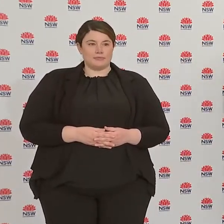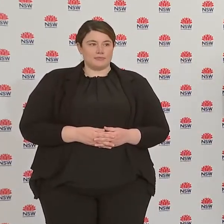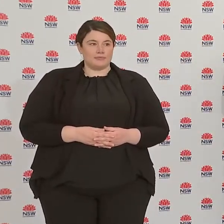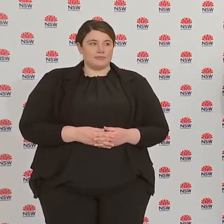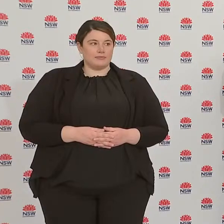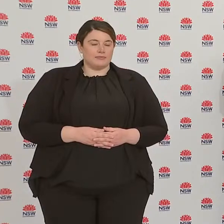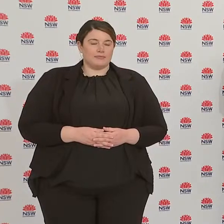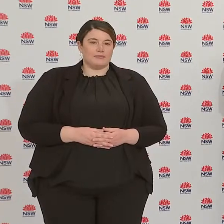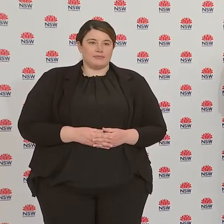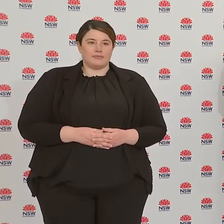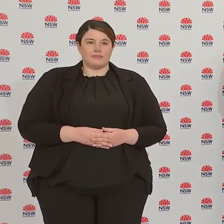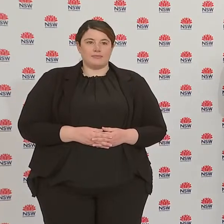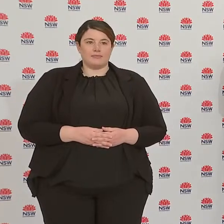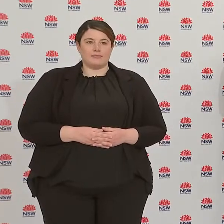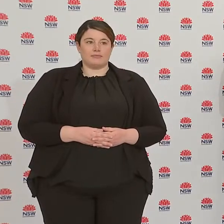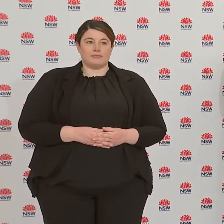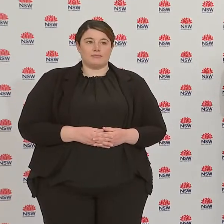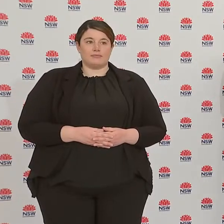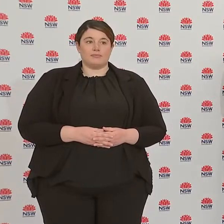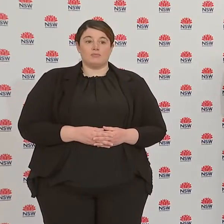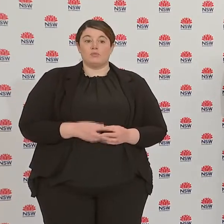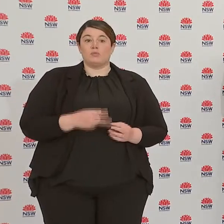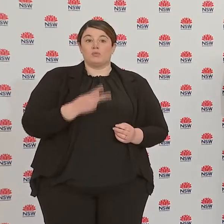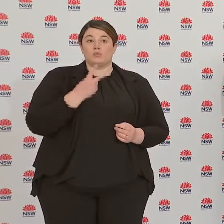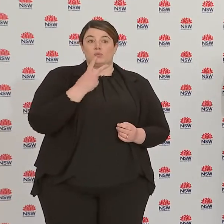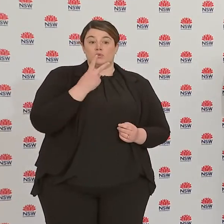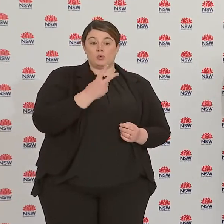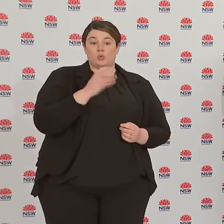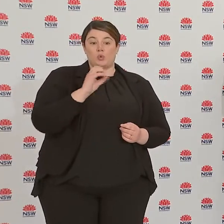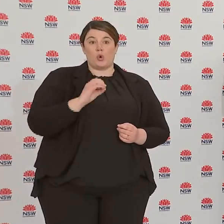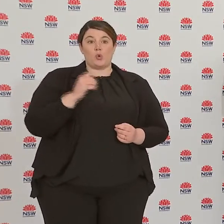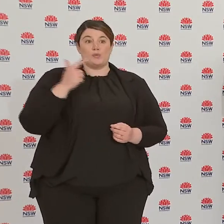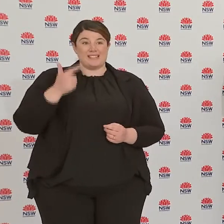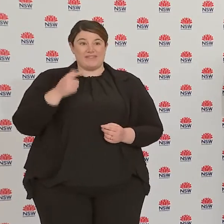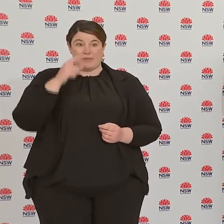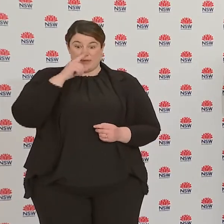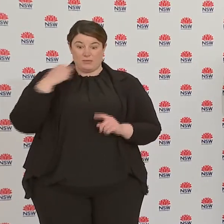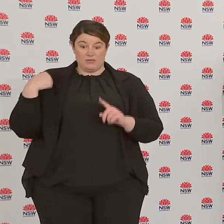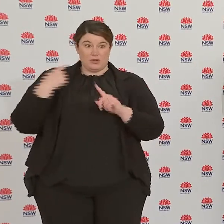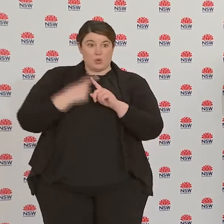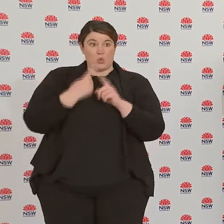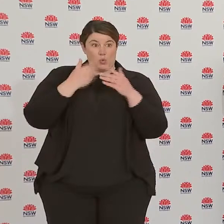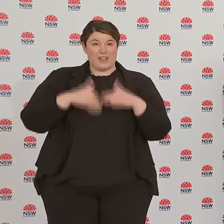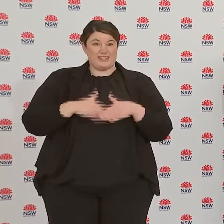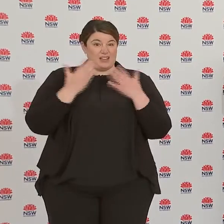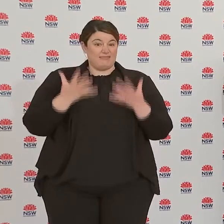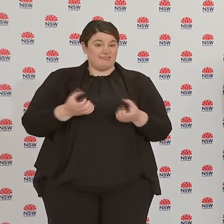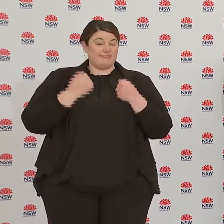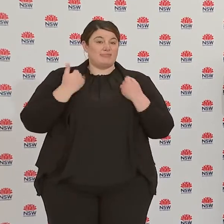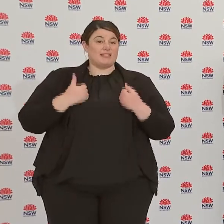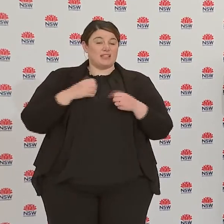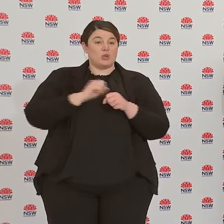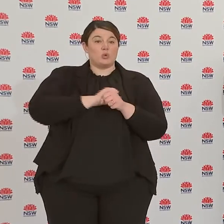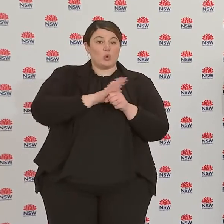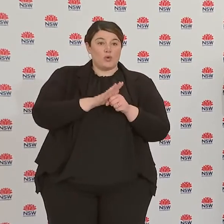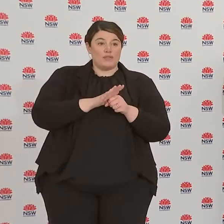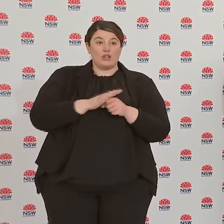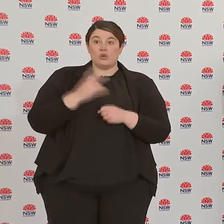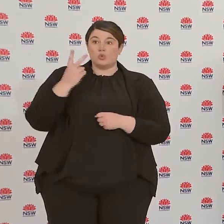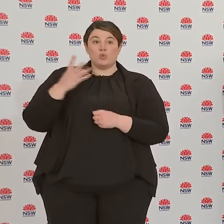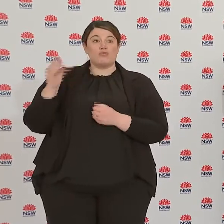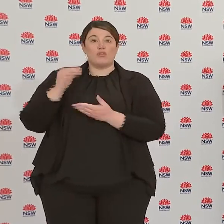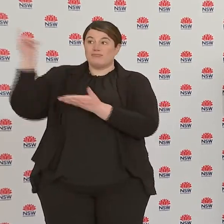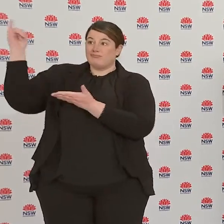Thank you, Premier. So there were 207 cases of locally acquired COVID-19 and 2 were overseas